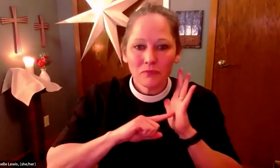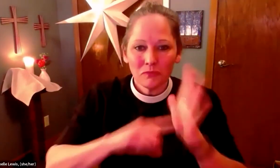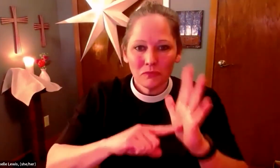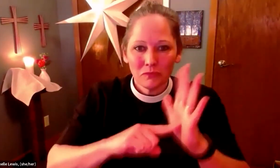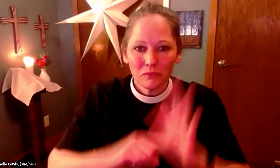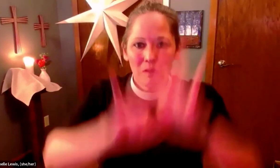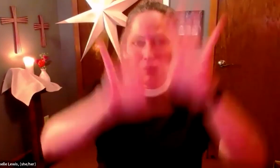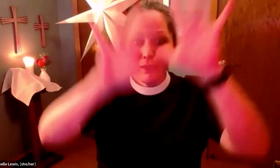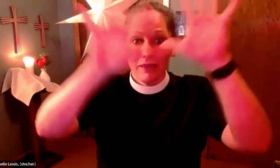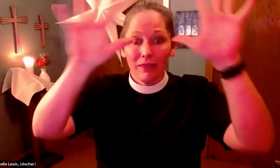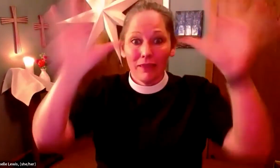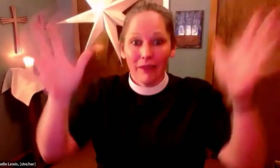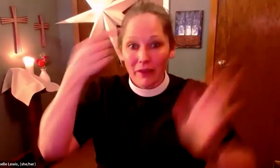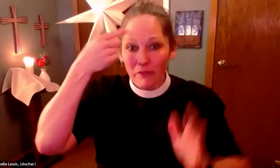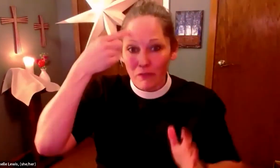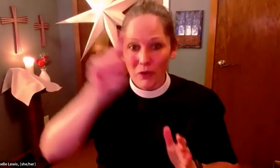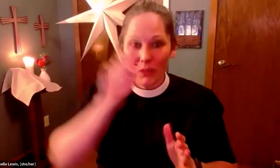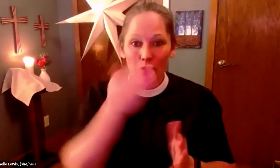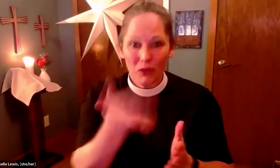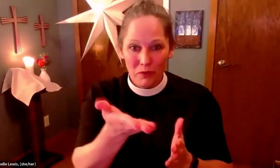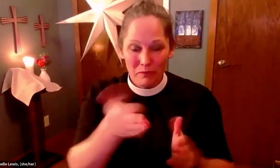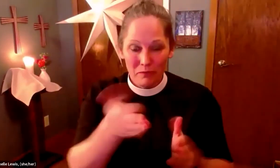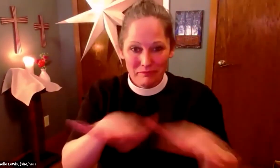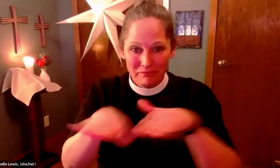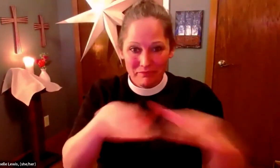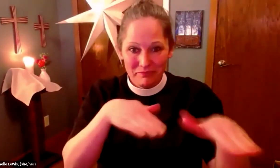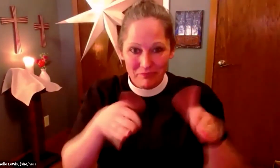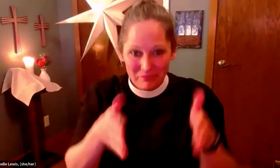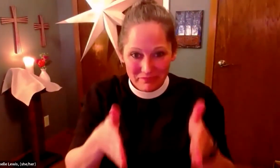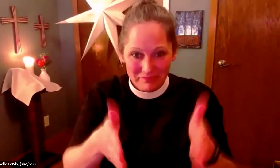and shines brightly on your path.